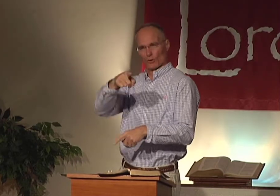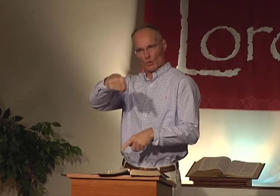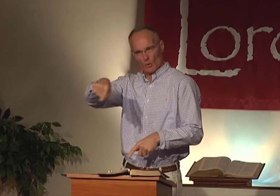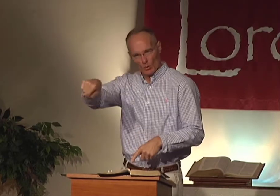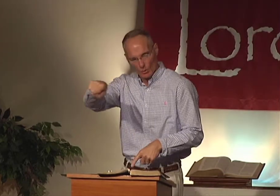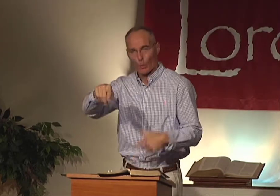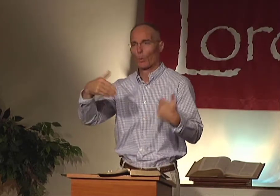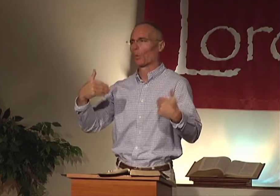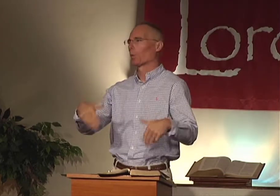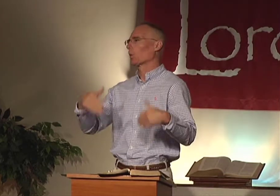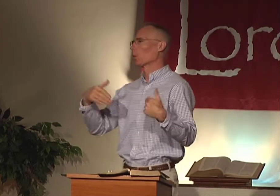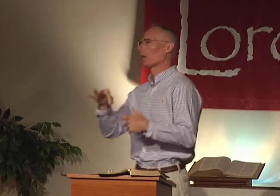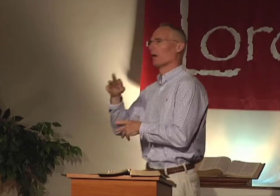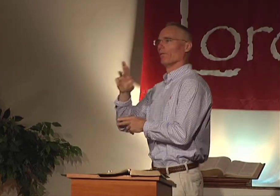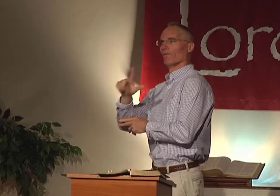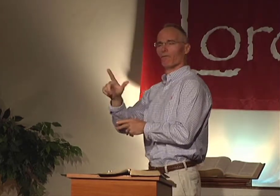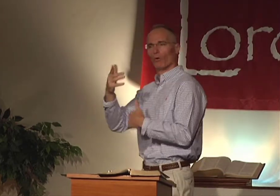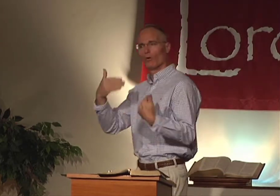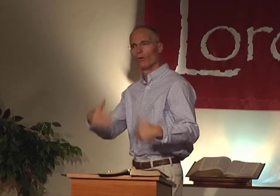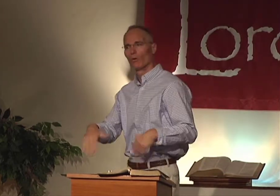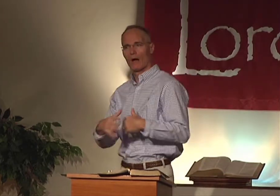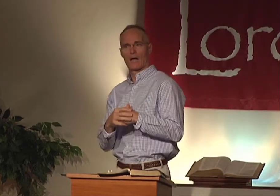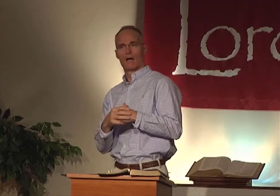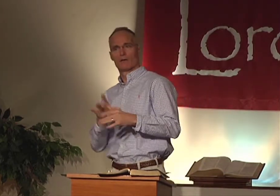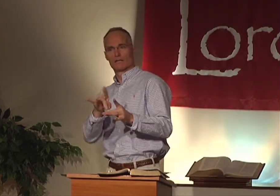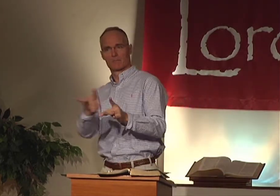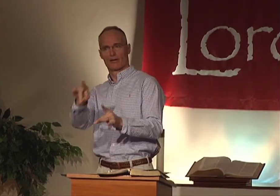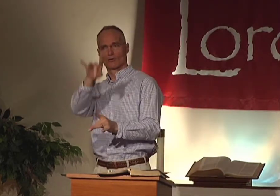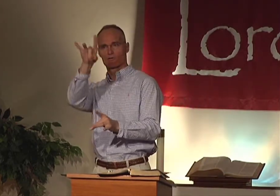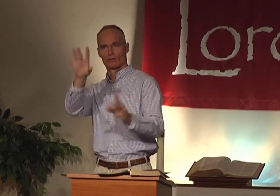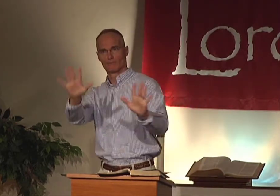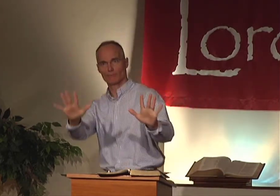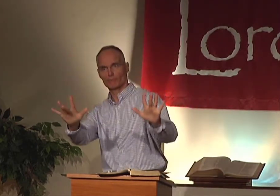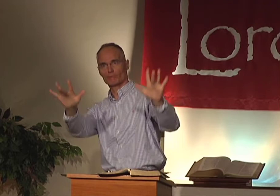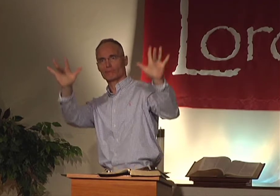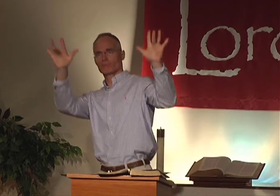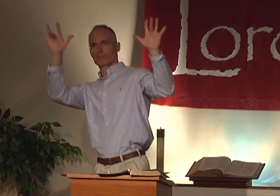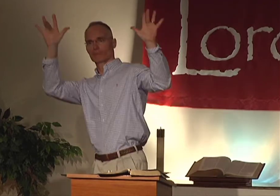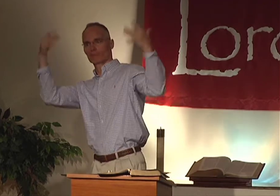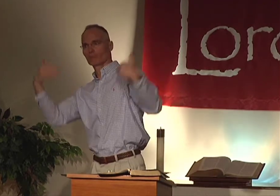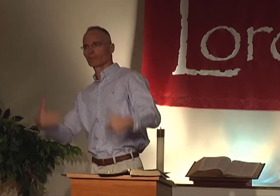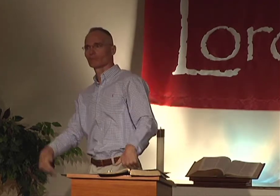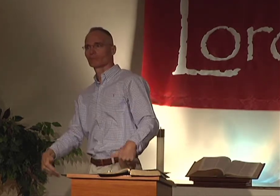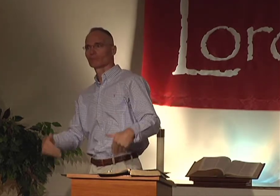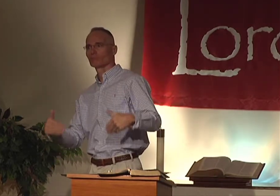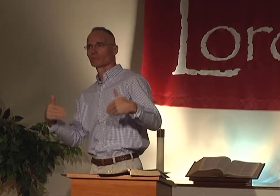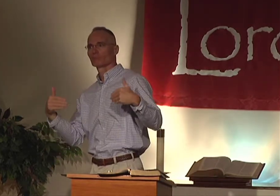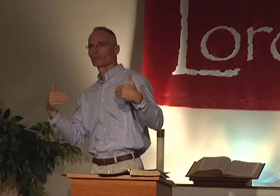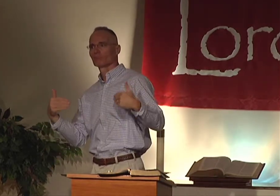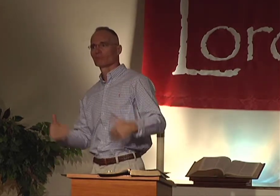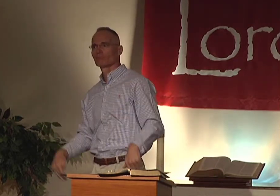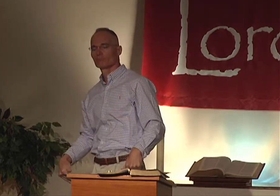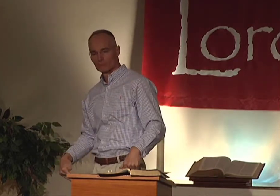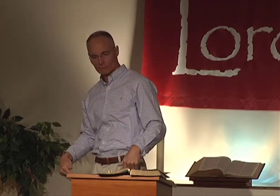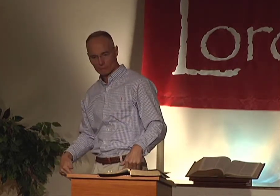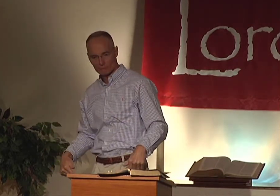And that's the word Paul uses here. Whoa, so you are so full, just Spirituality. Wow, good for